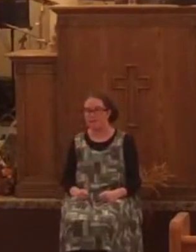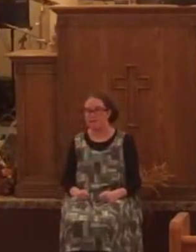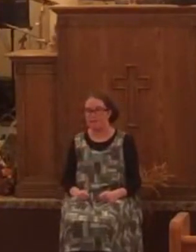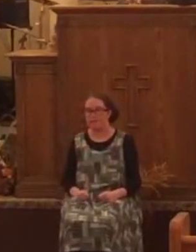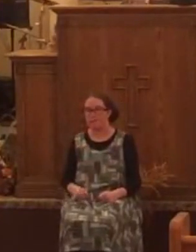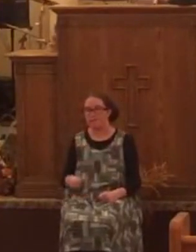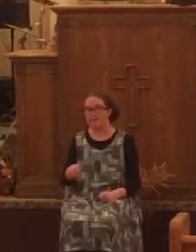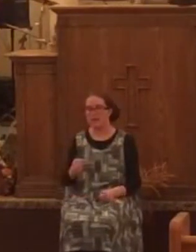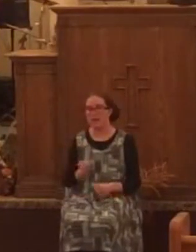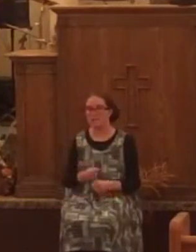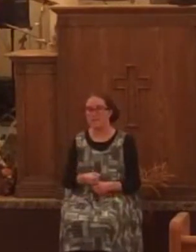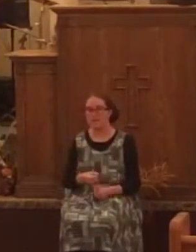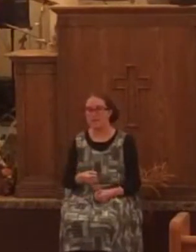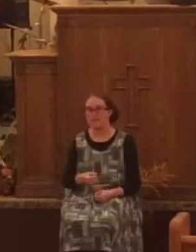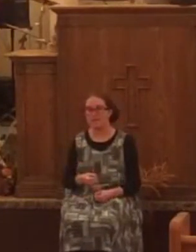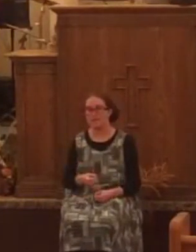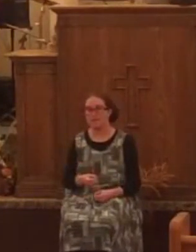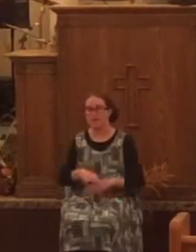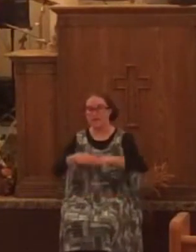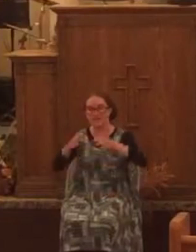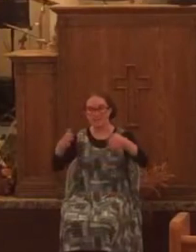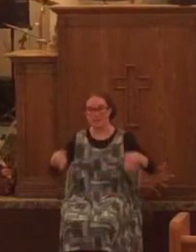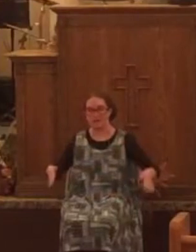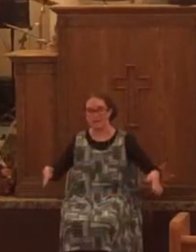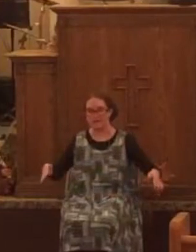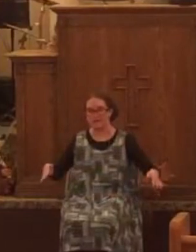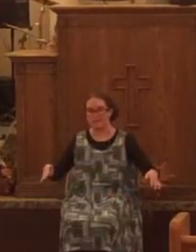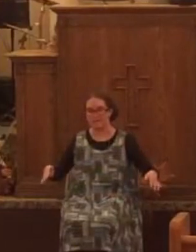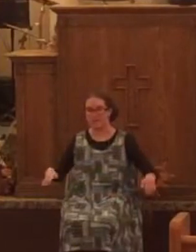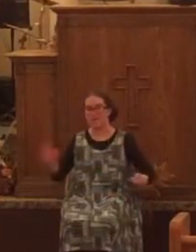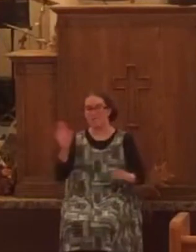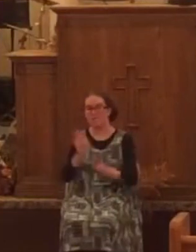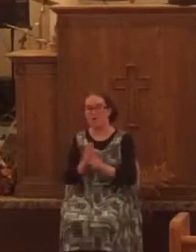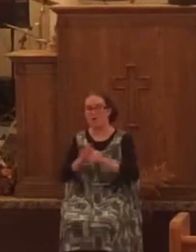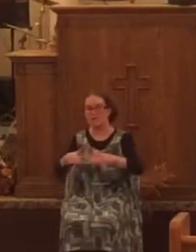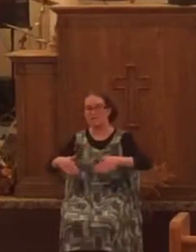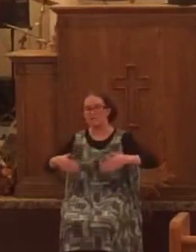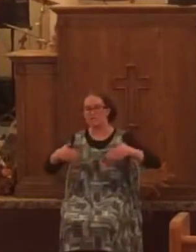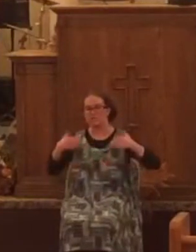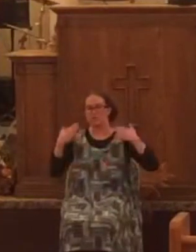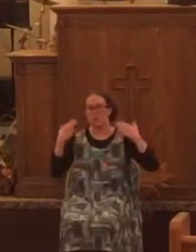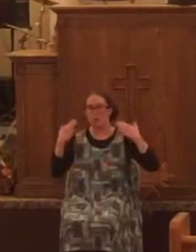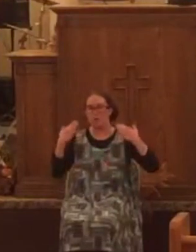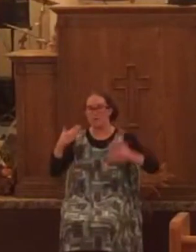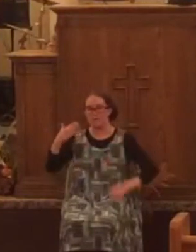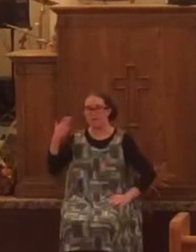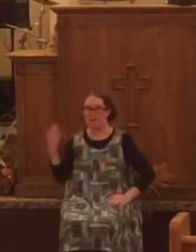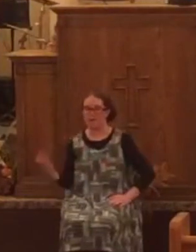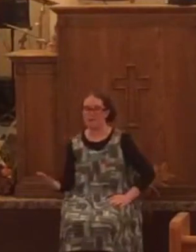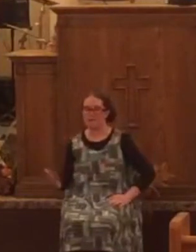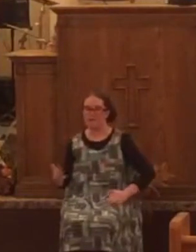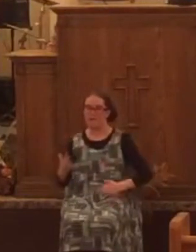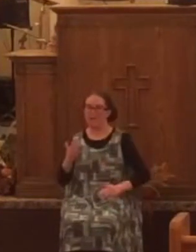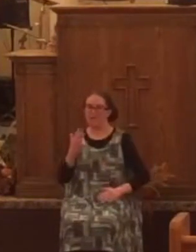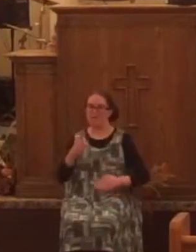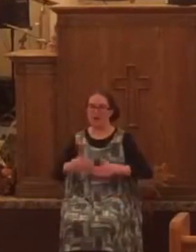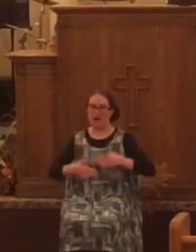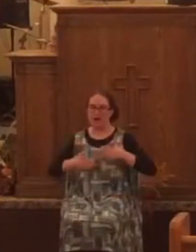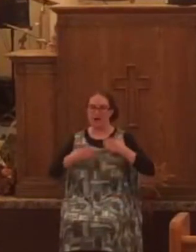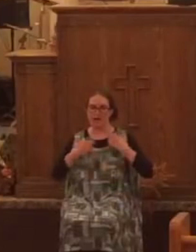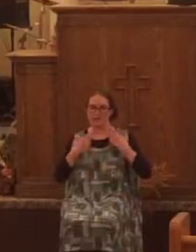Can I remind us that in His presence is fullness of joy? Yeah. And that in right hand are